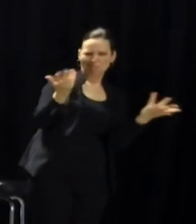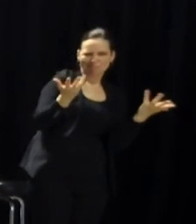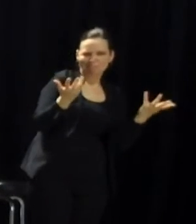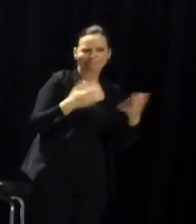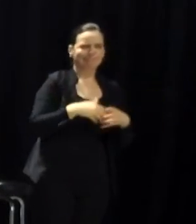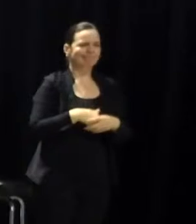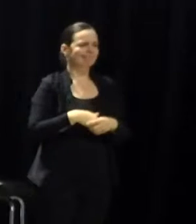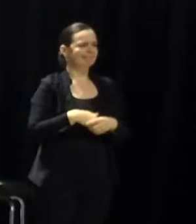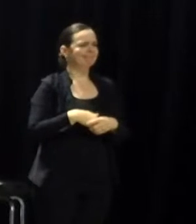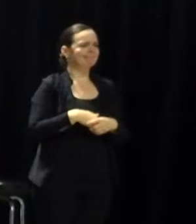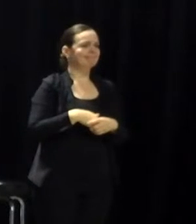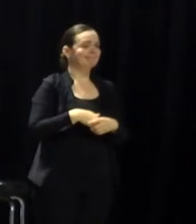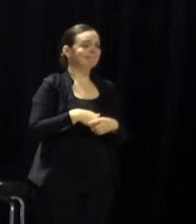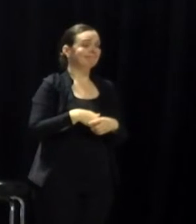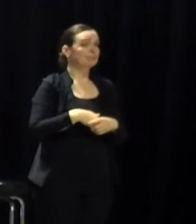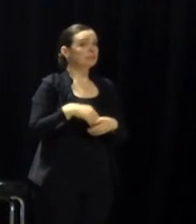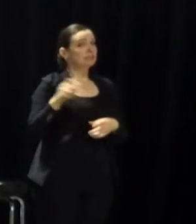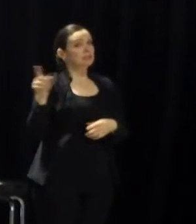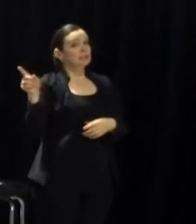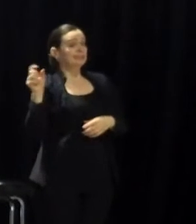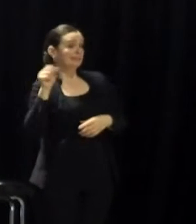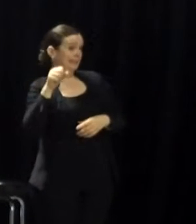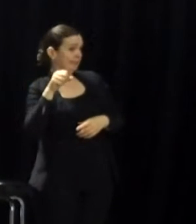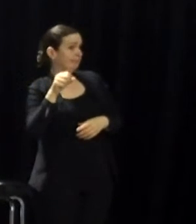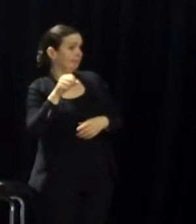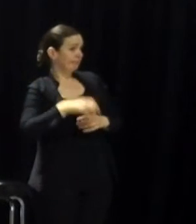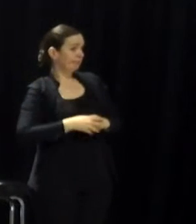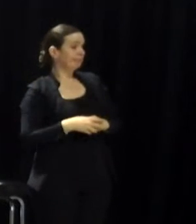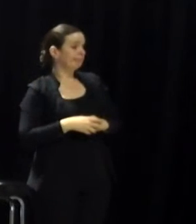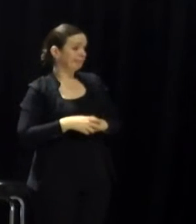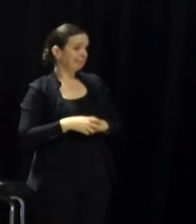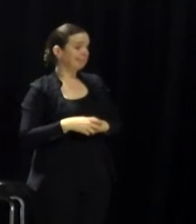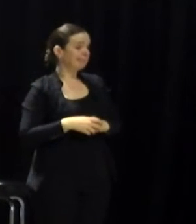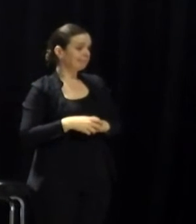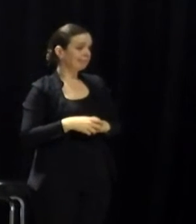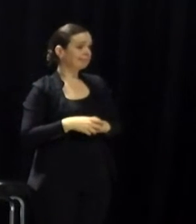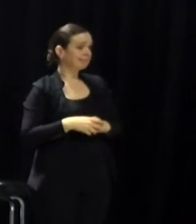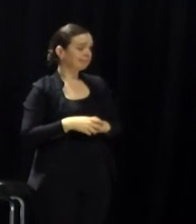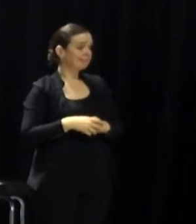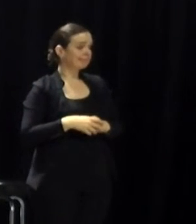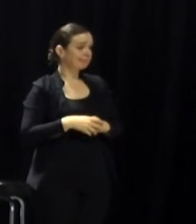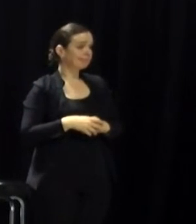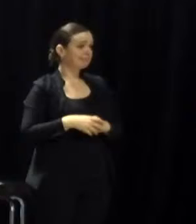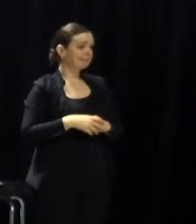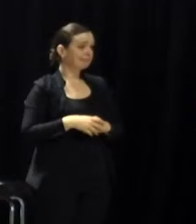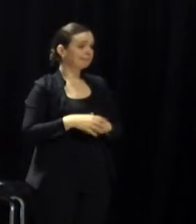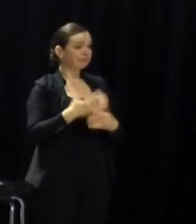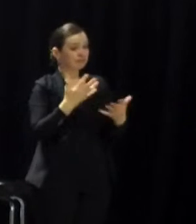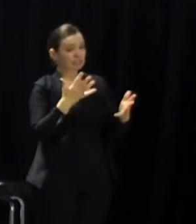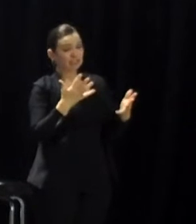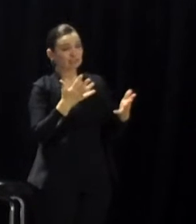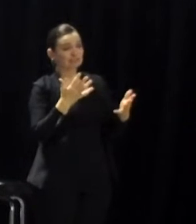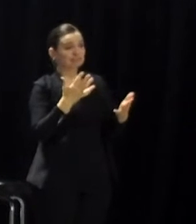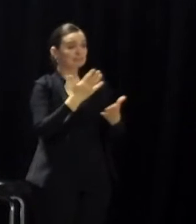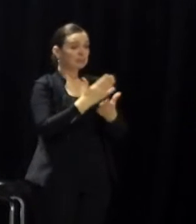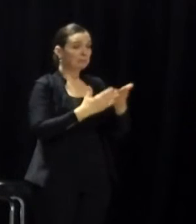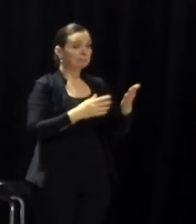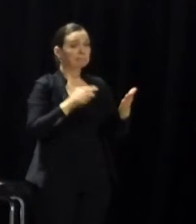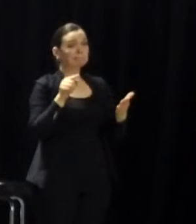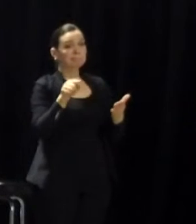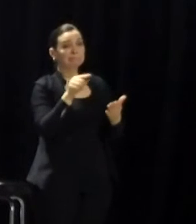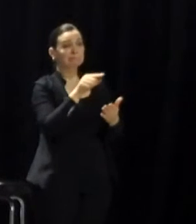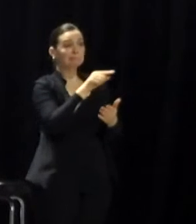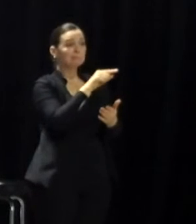school districts, right? So I have data where I have a